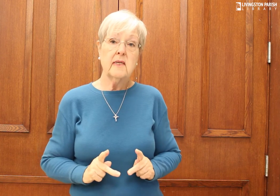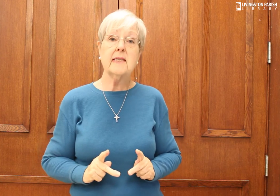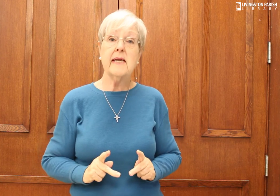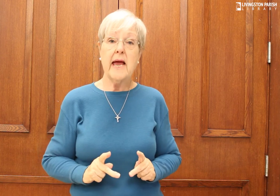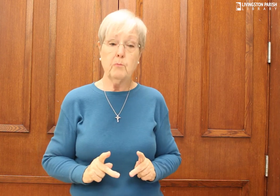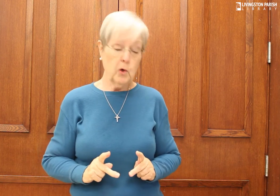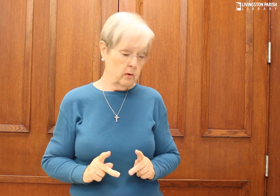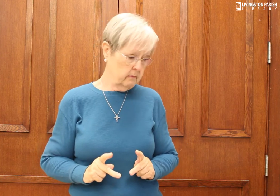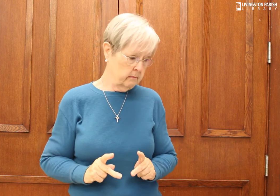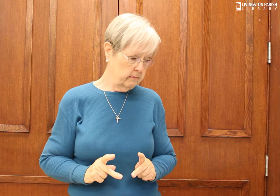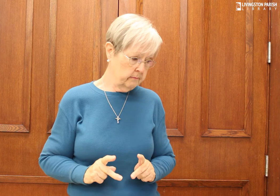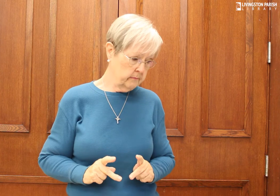a neighbor.